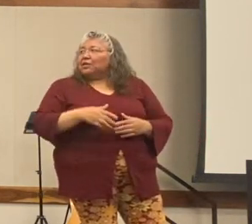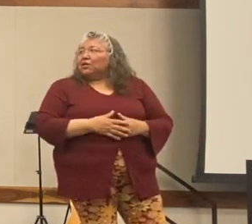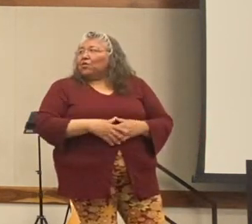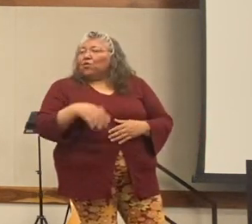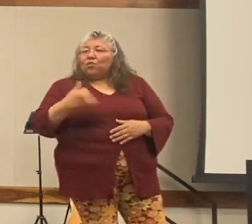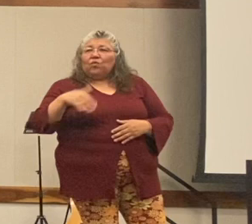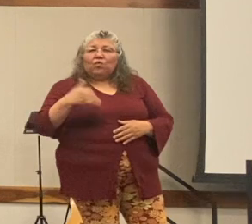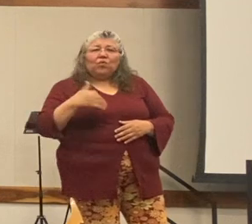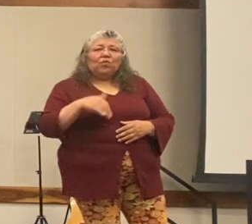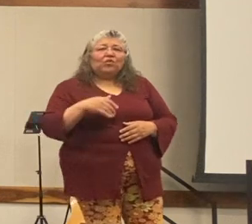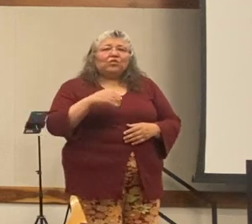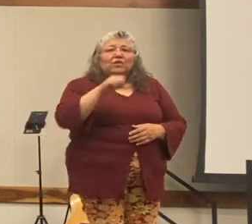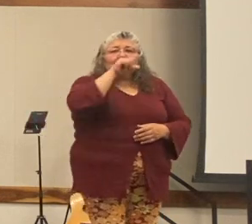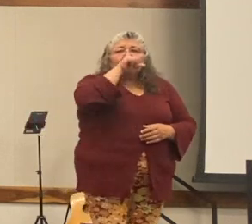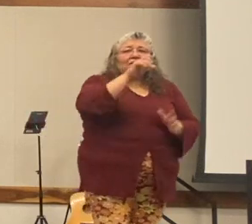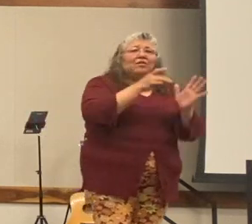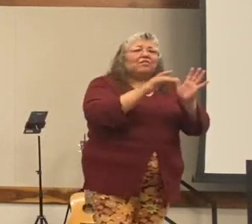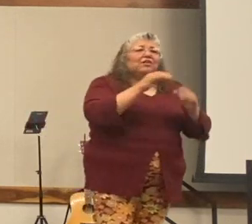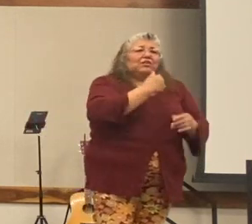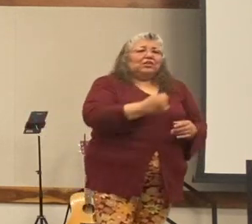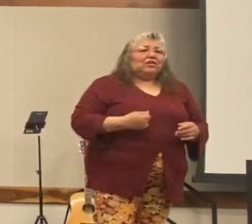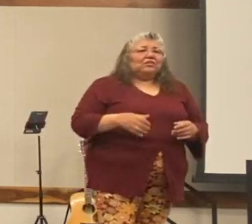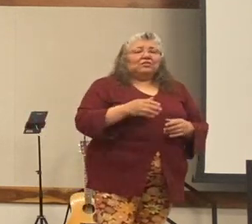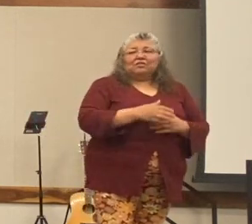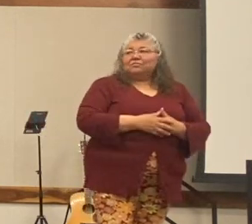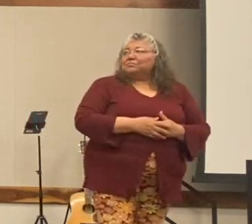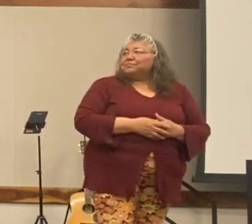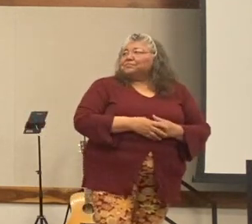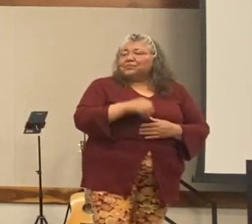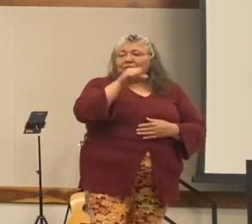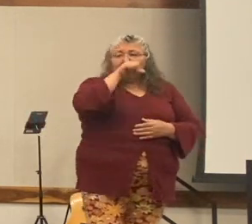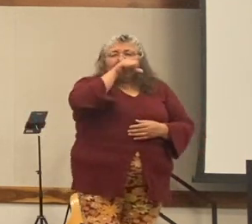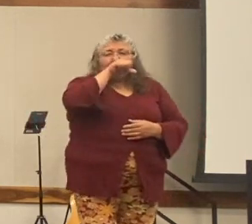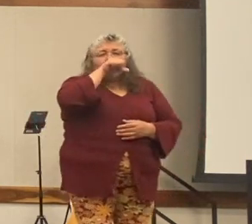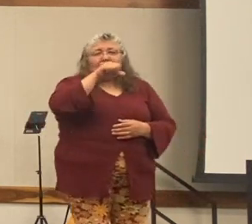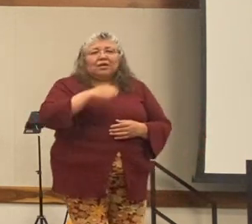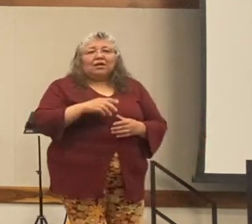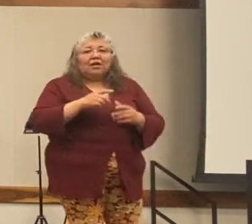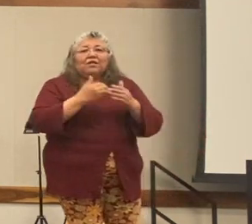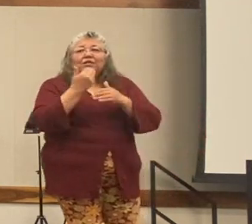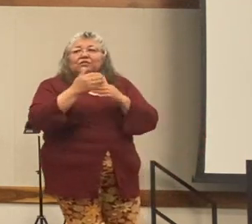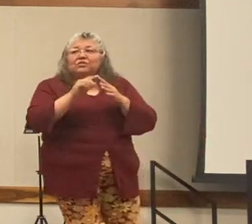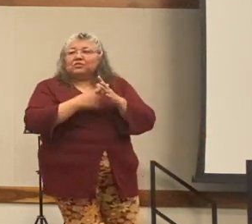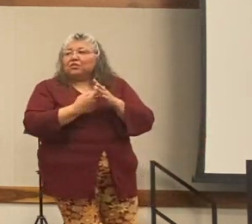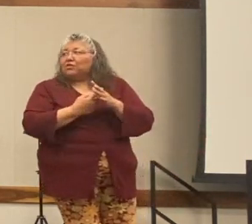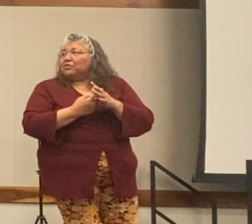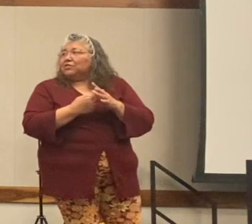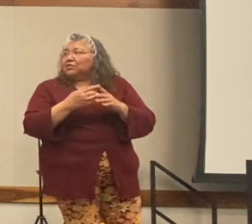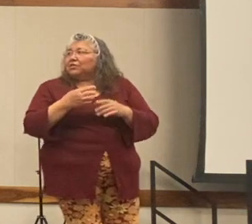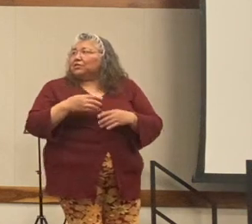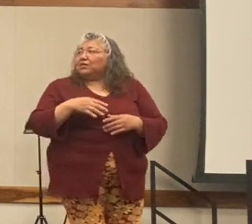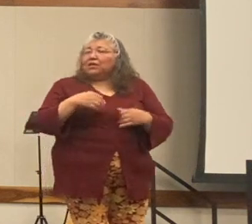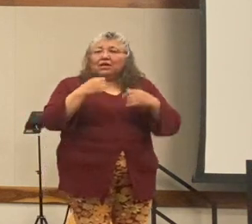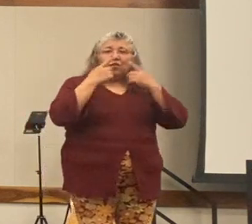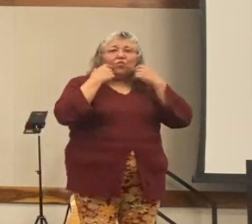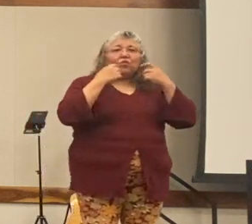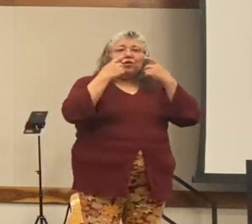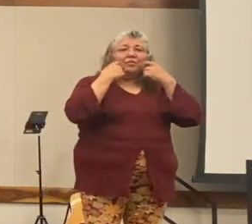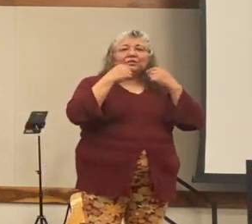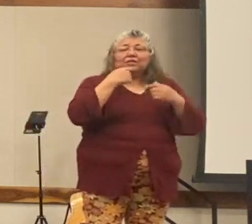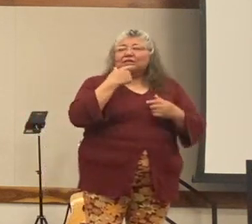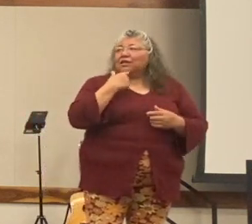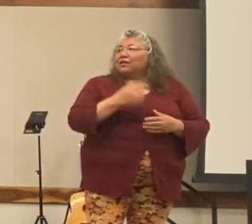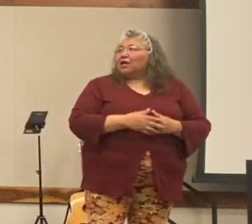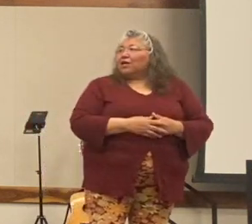you're going to love it. You're going to love Jason. You're going to love it. Love it. And so then she starts weeping. This young lady starts weeping. And she